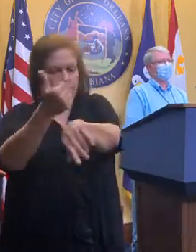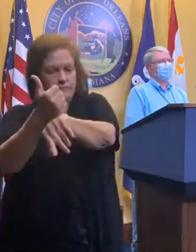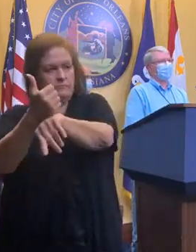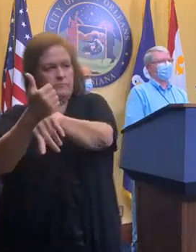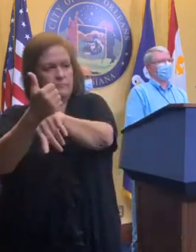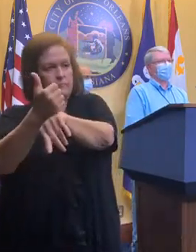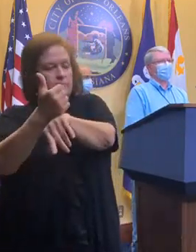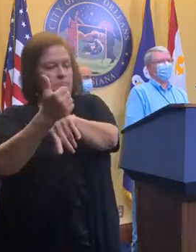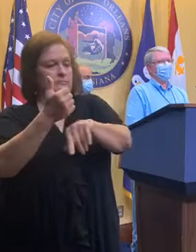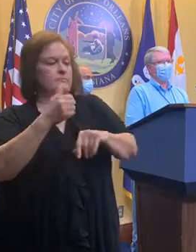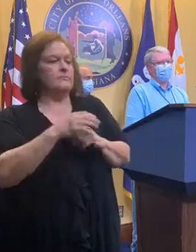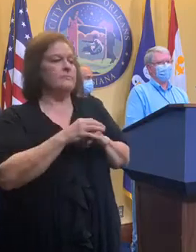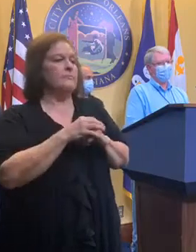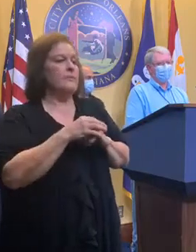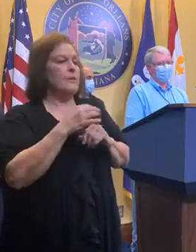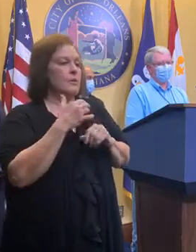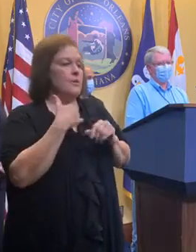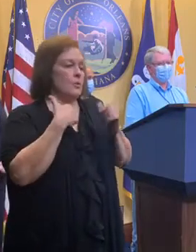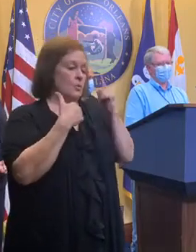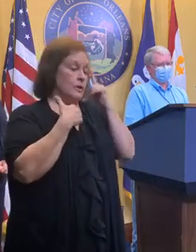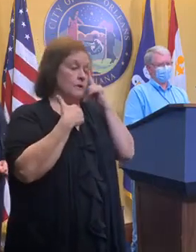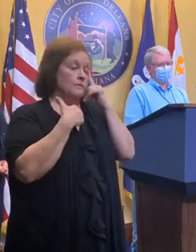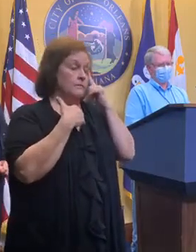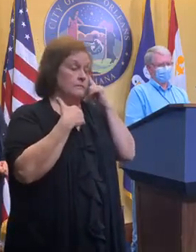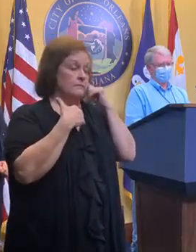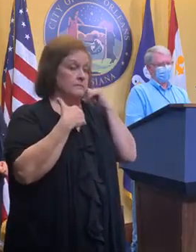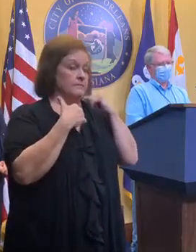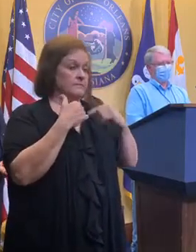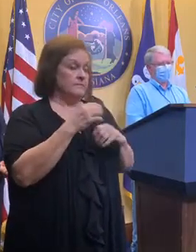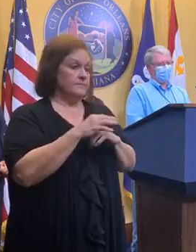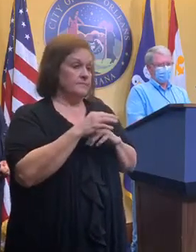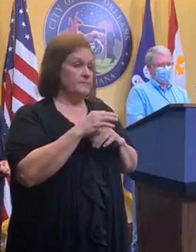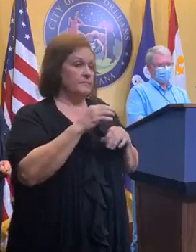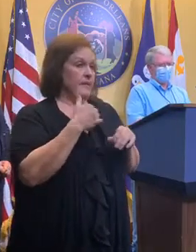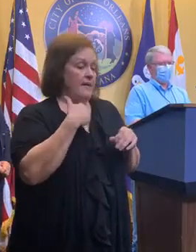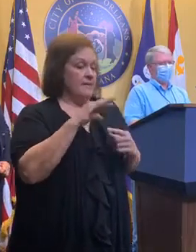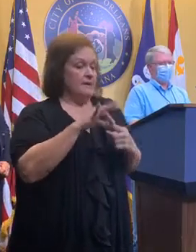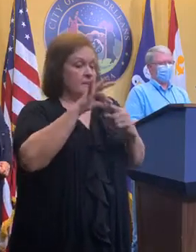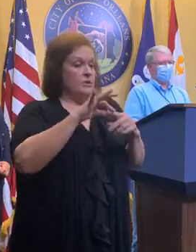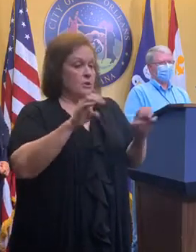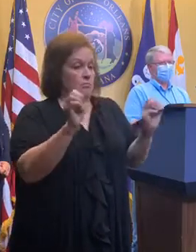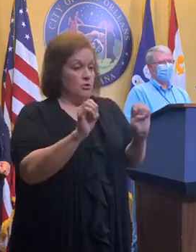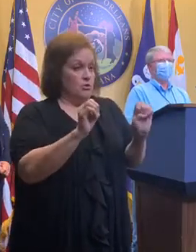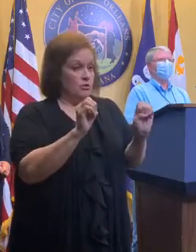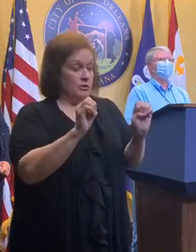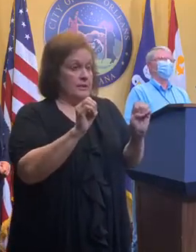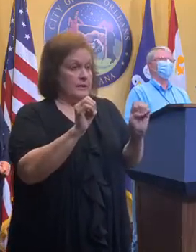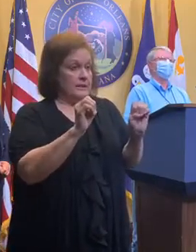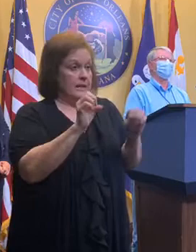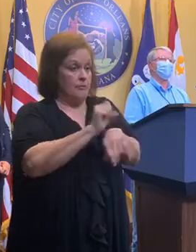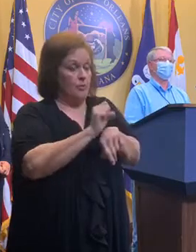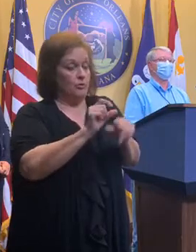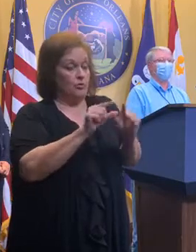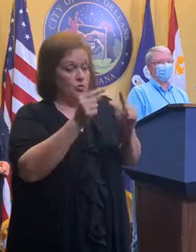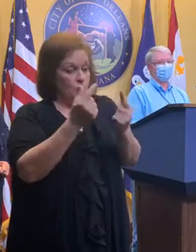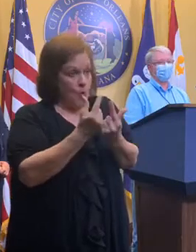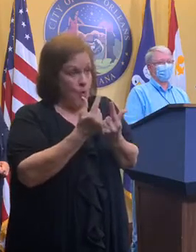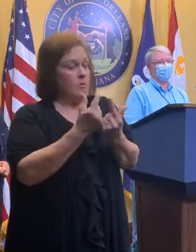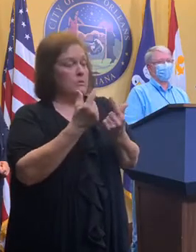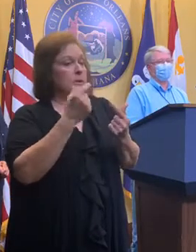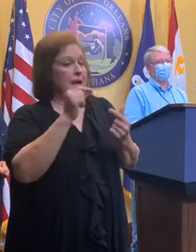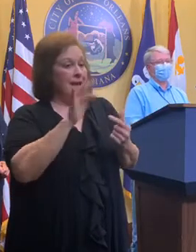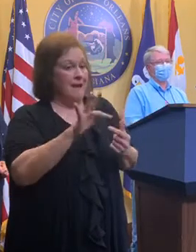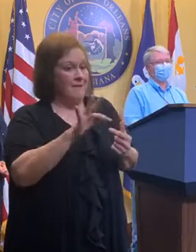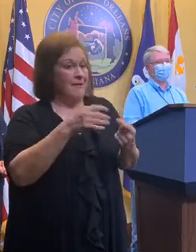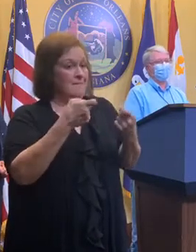things. And we're setting up a special emergency operations group just to deal with these power